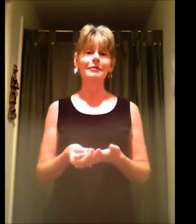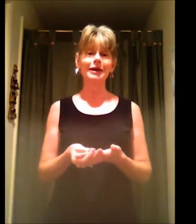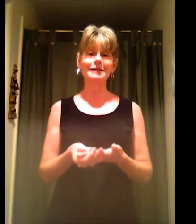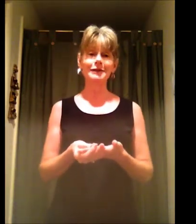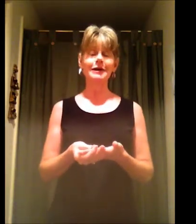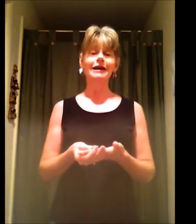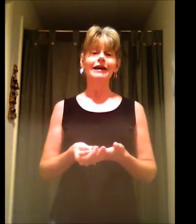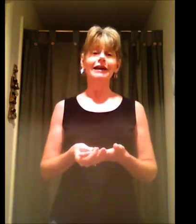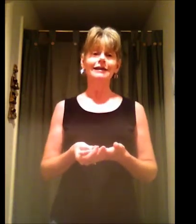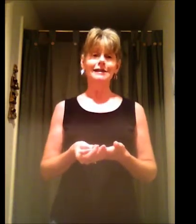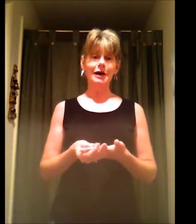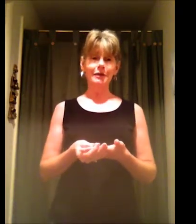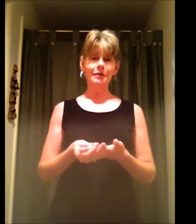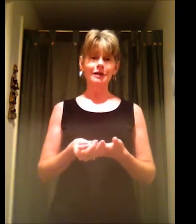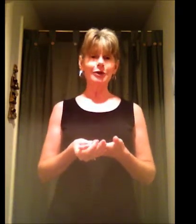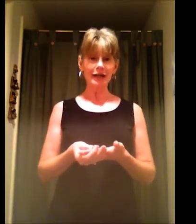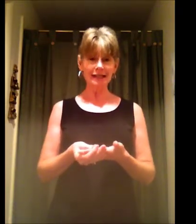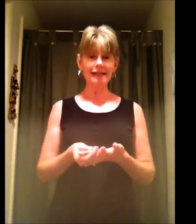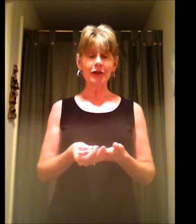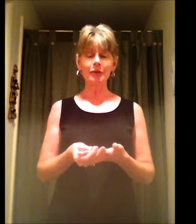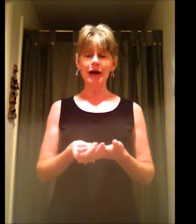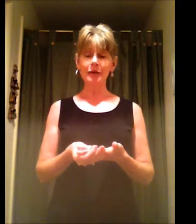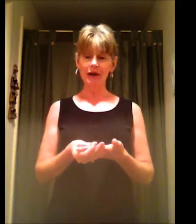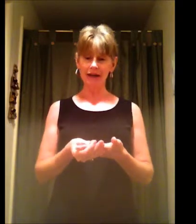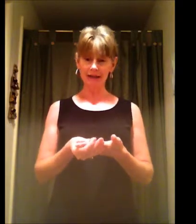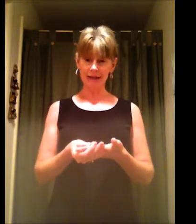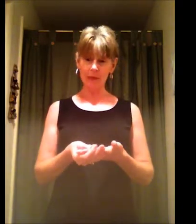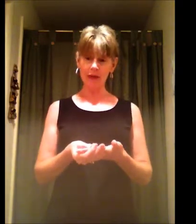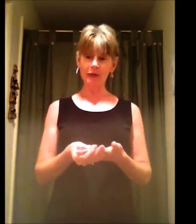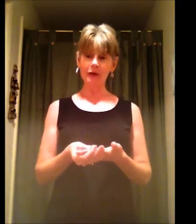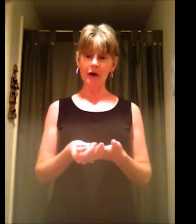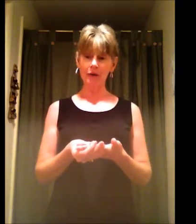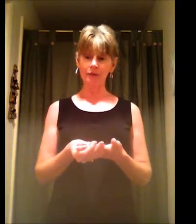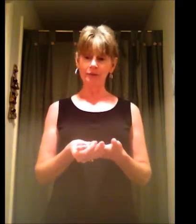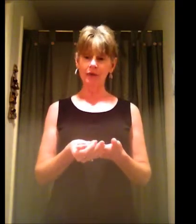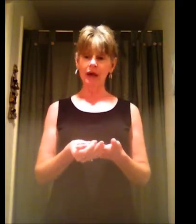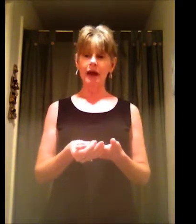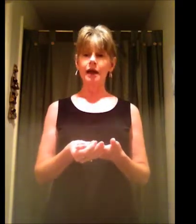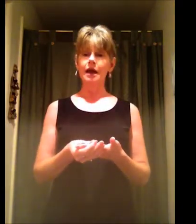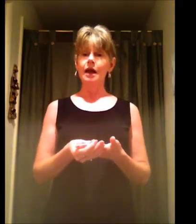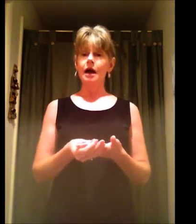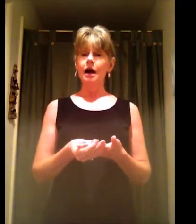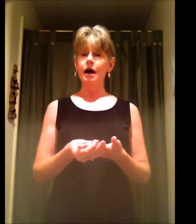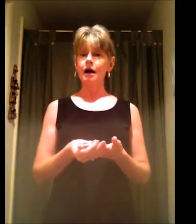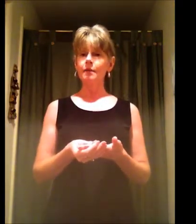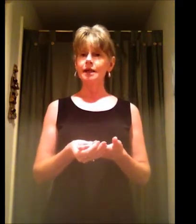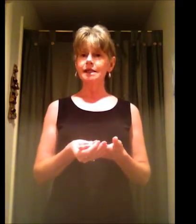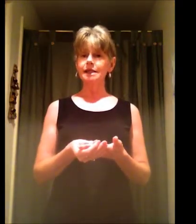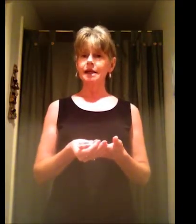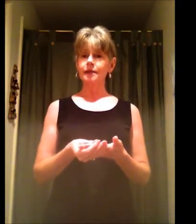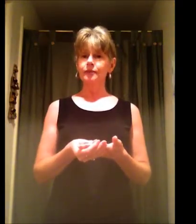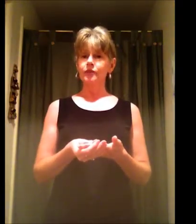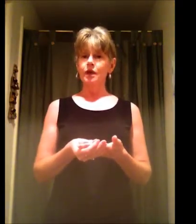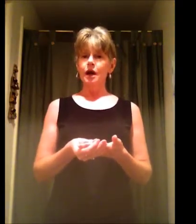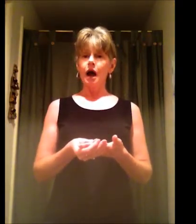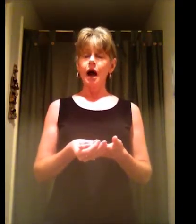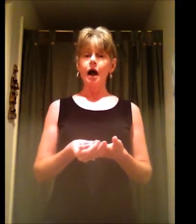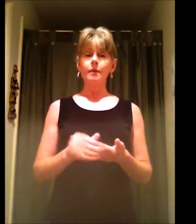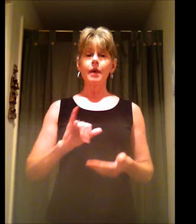but it's great to celebrate what it is that we do know. Okay, let's see.